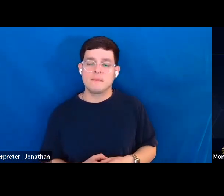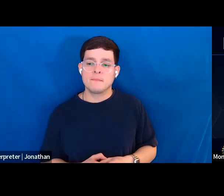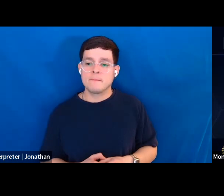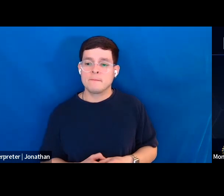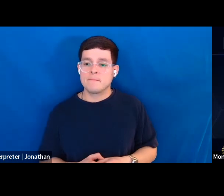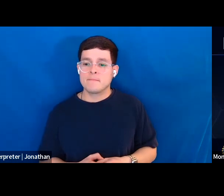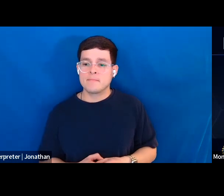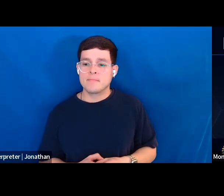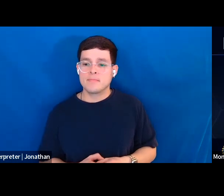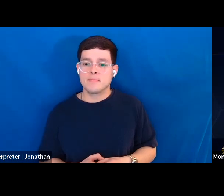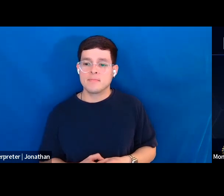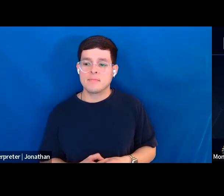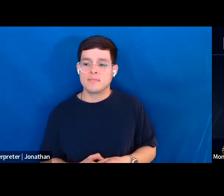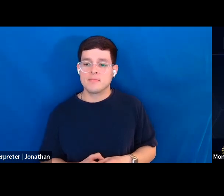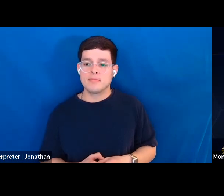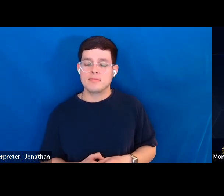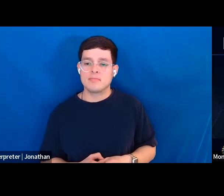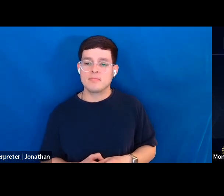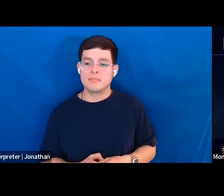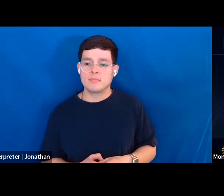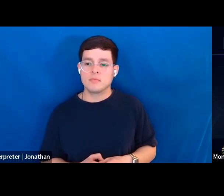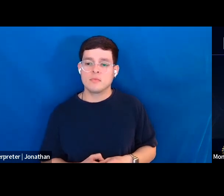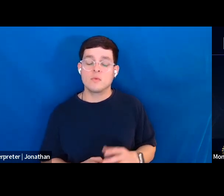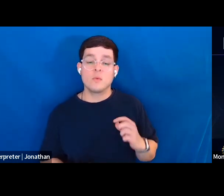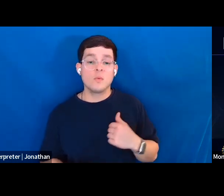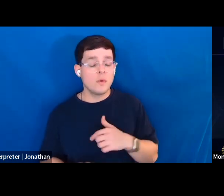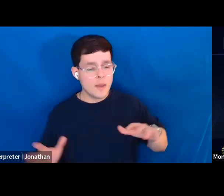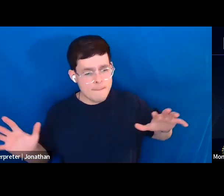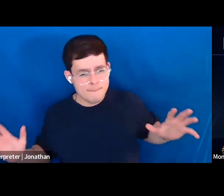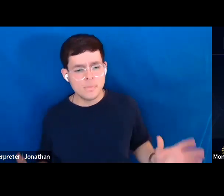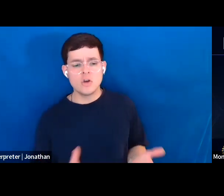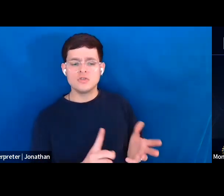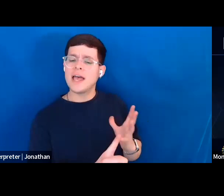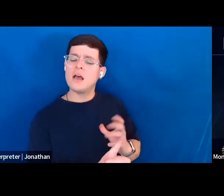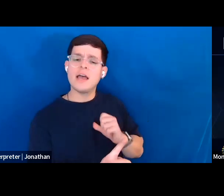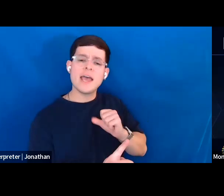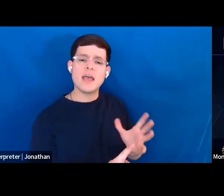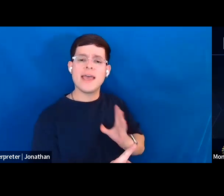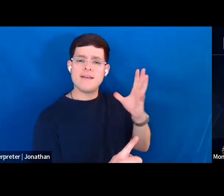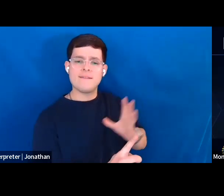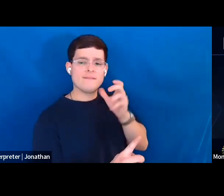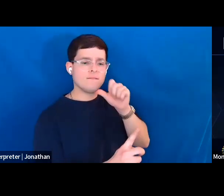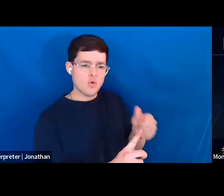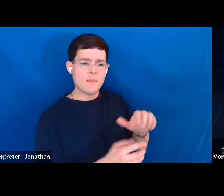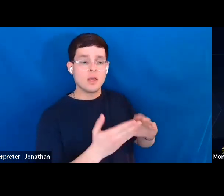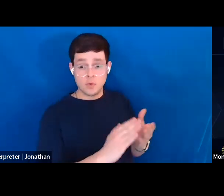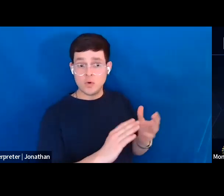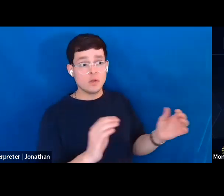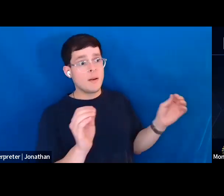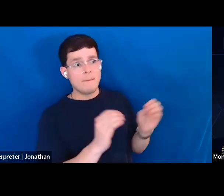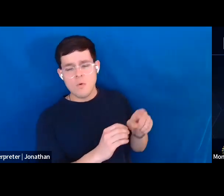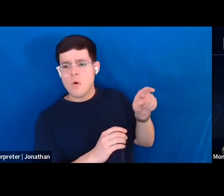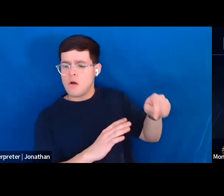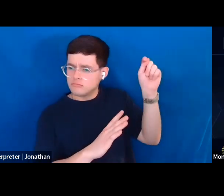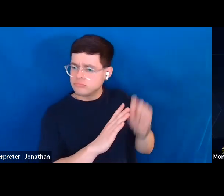that our informal communities and beyond are really thinking and working